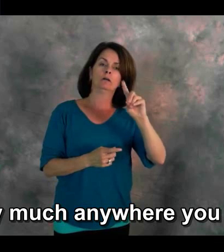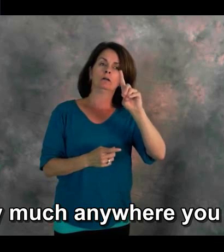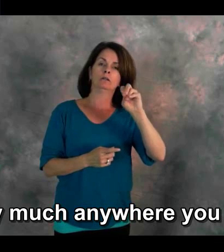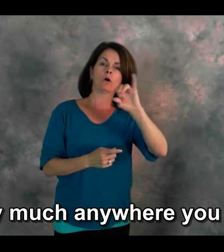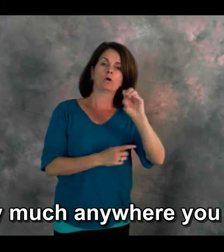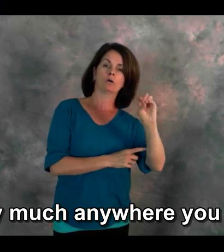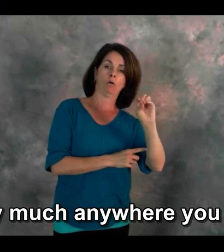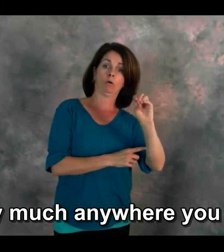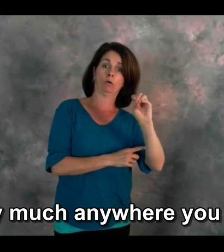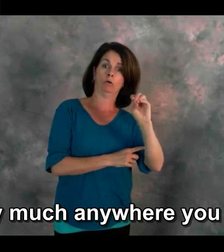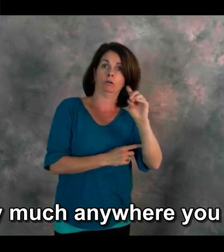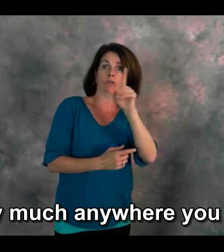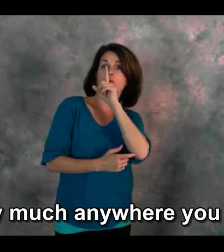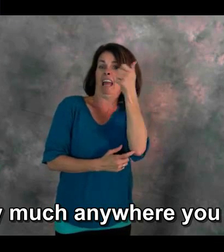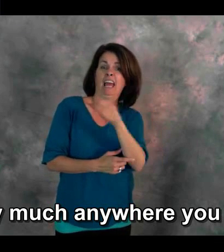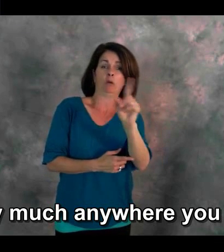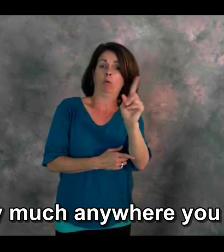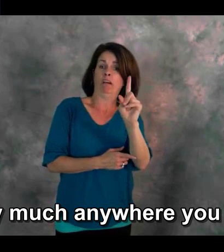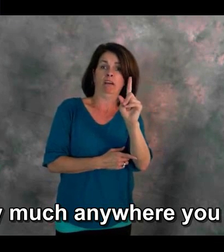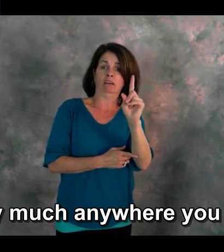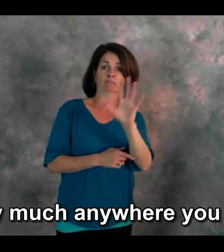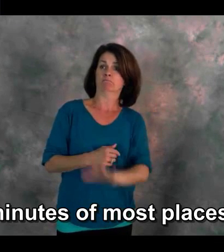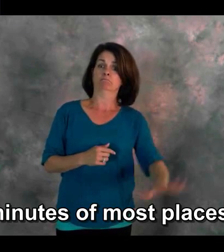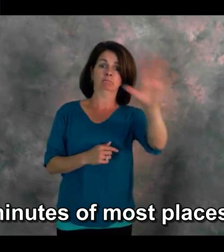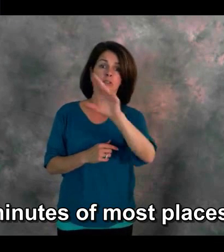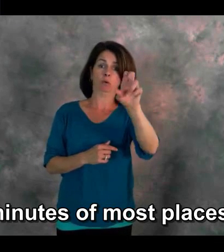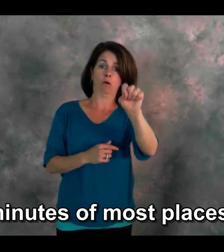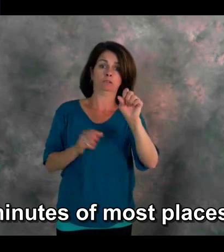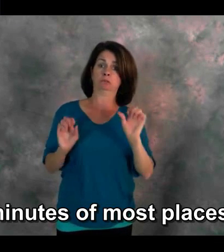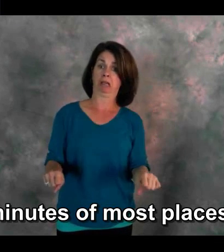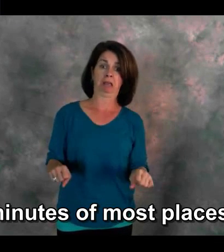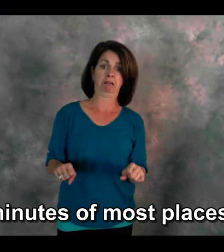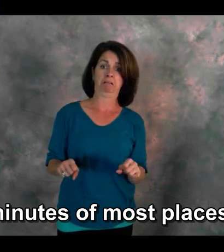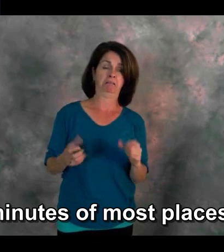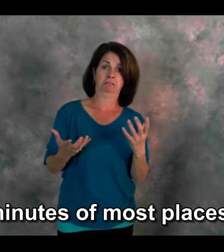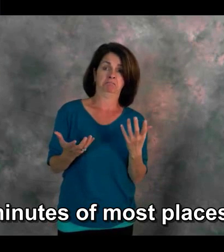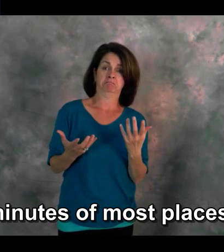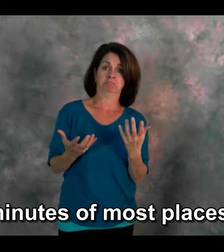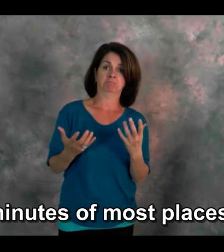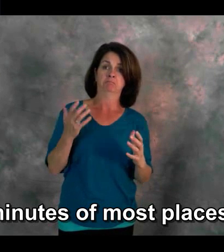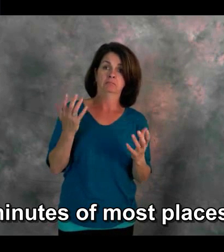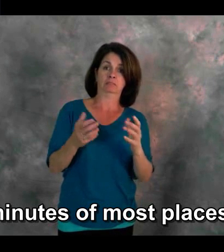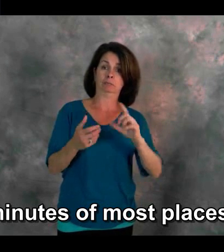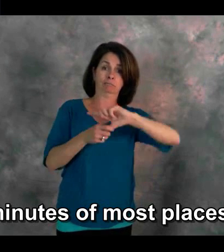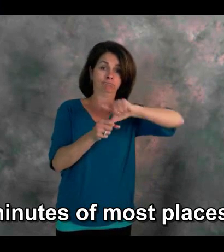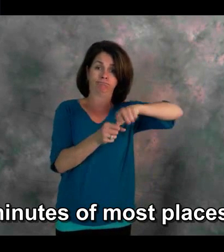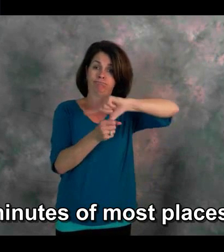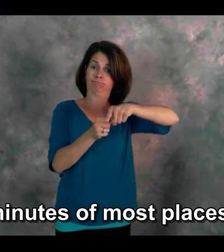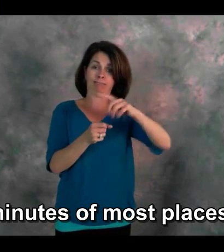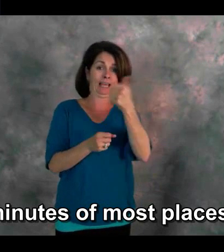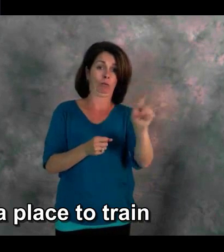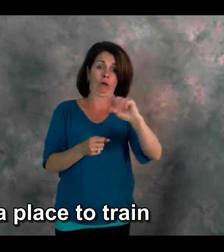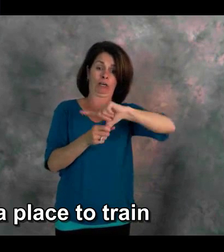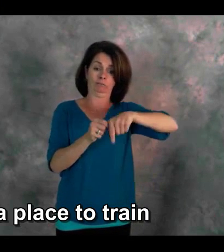judo dojos in pretty much anywhere you go in the country. Within a few minutes of